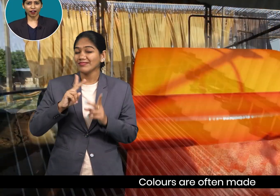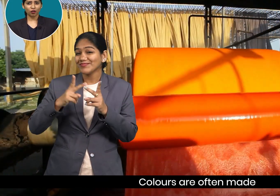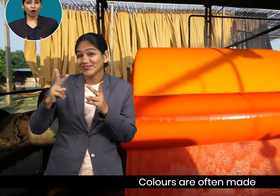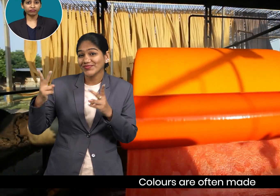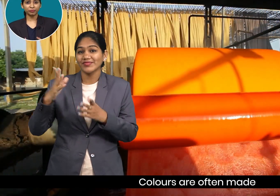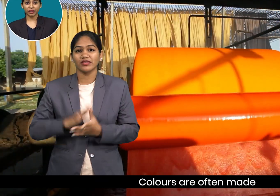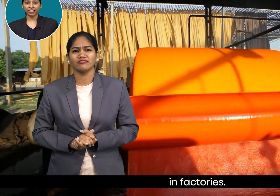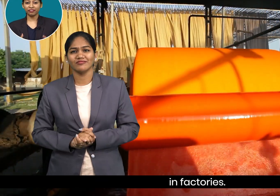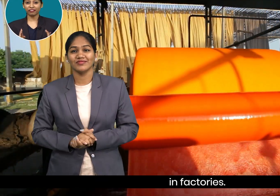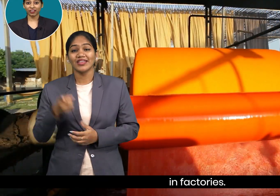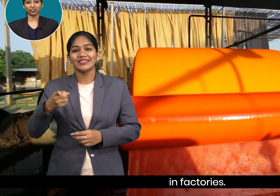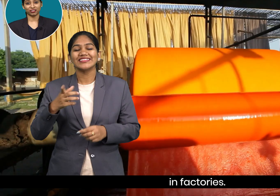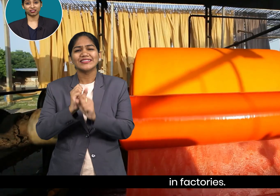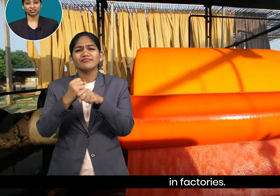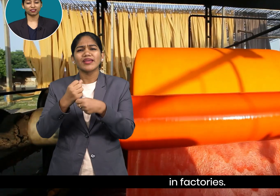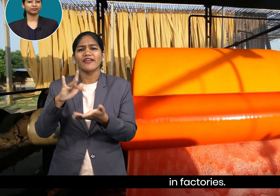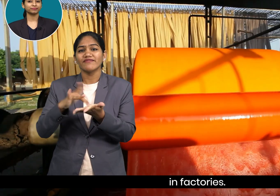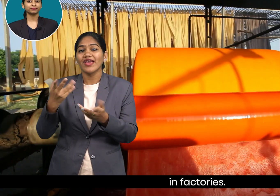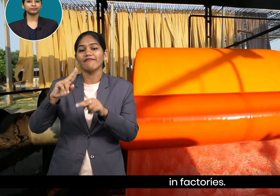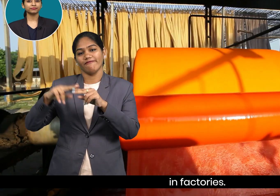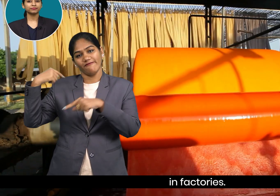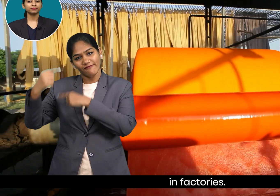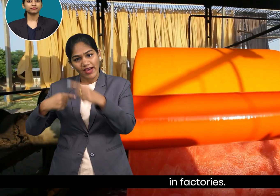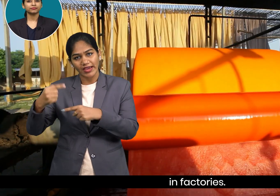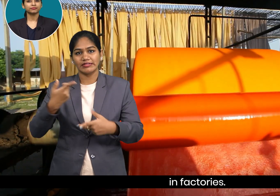Colors are often made in factories.